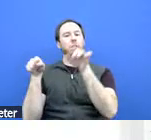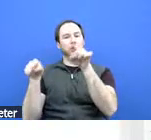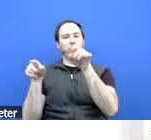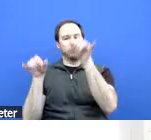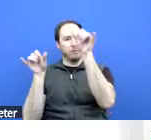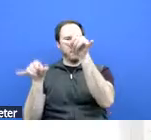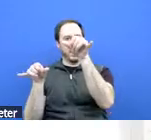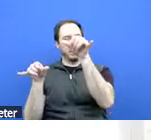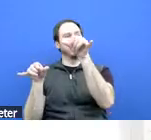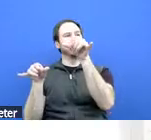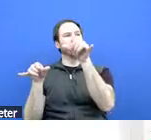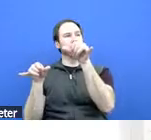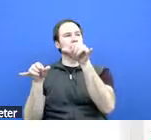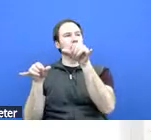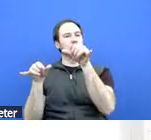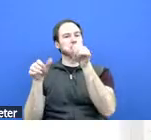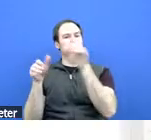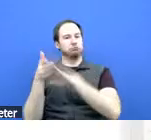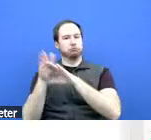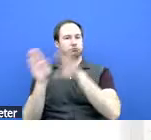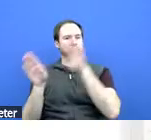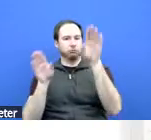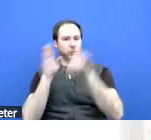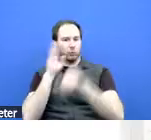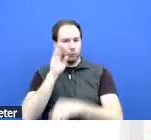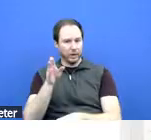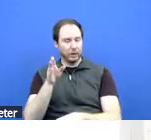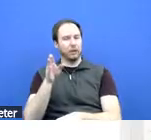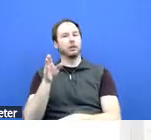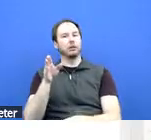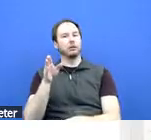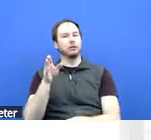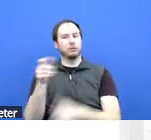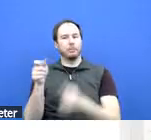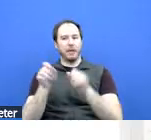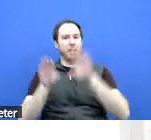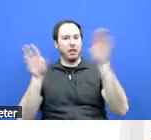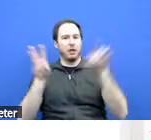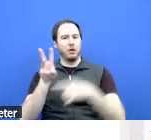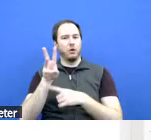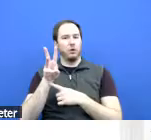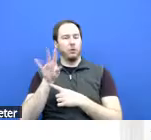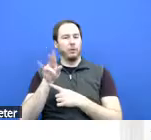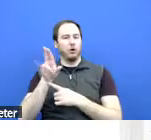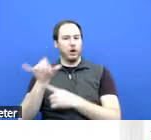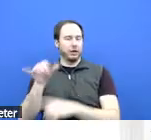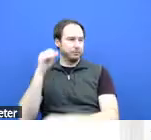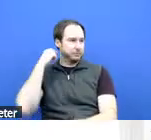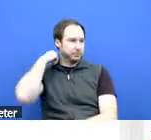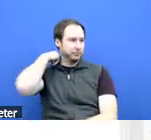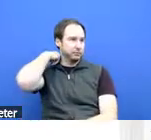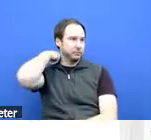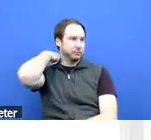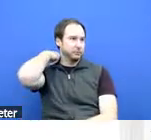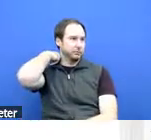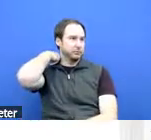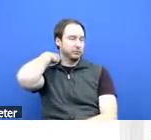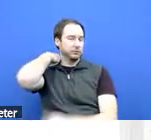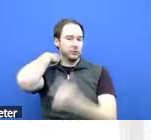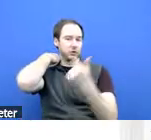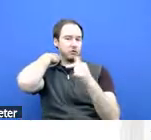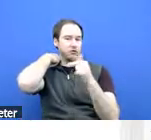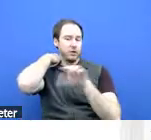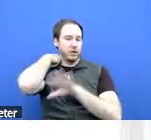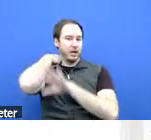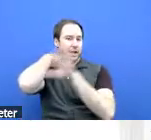remain in operation and under the management of Wilmerite. The green area you